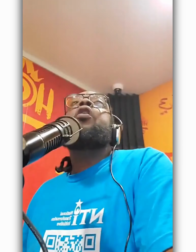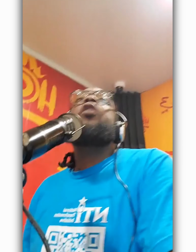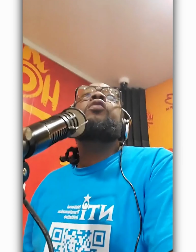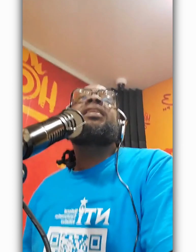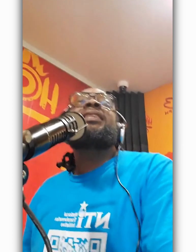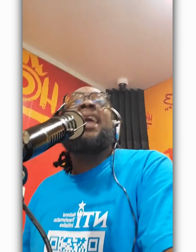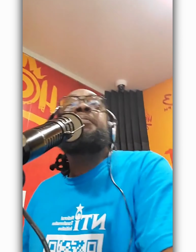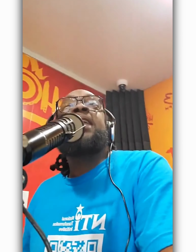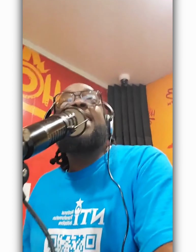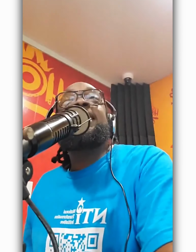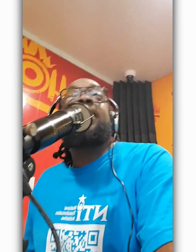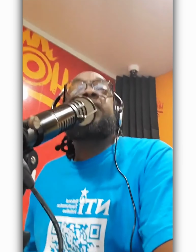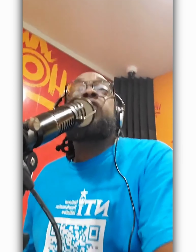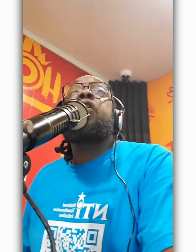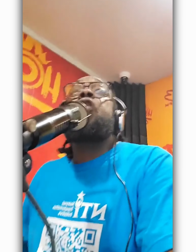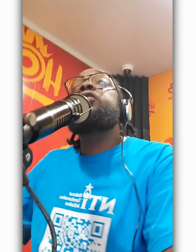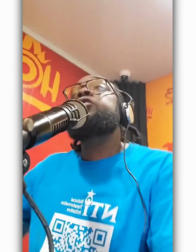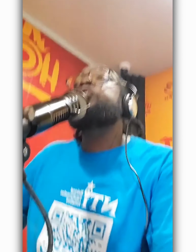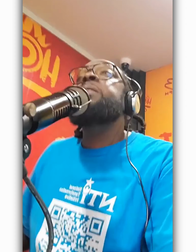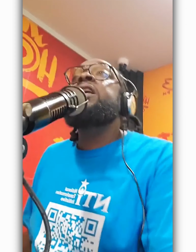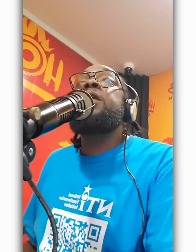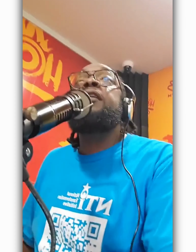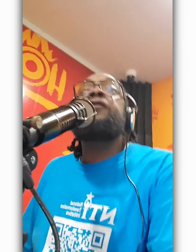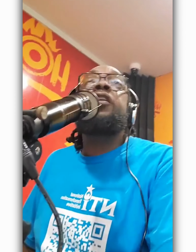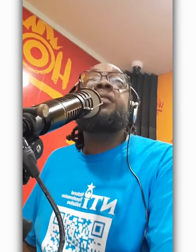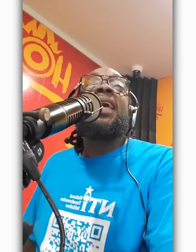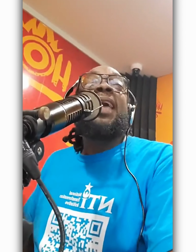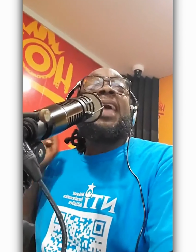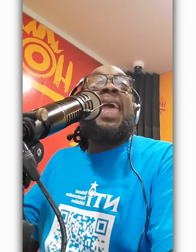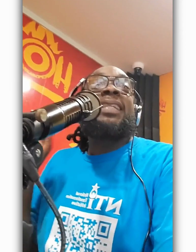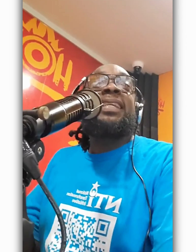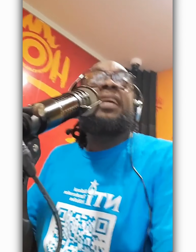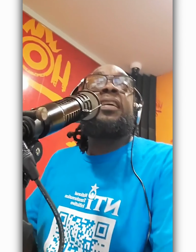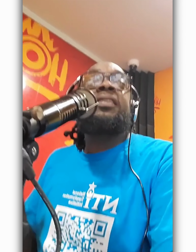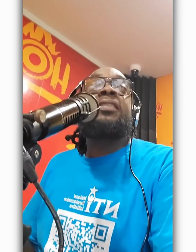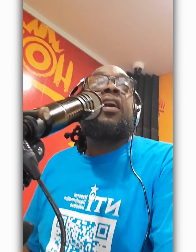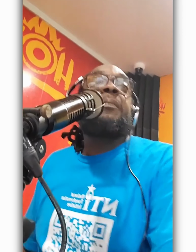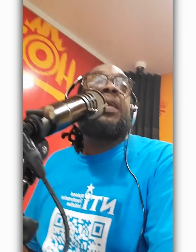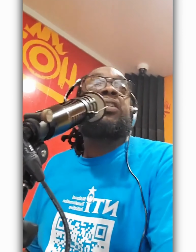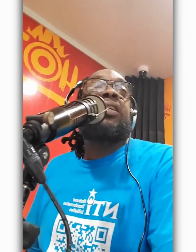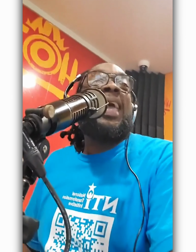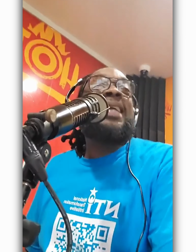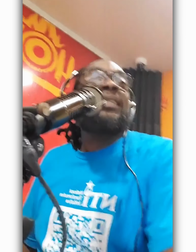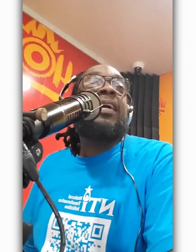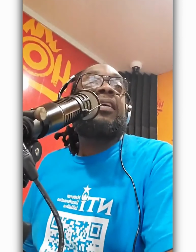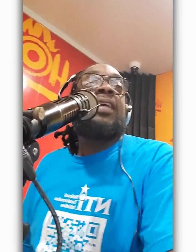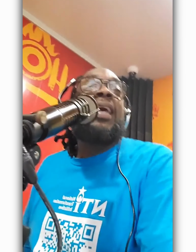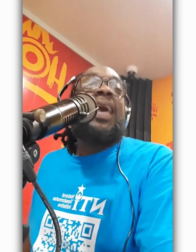or you can DM the NTIs on all social media platforms. NTI Starbajan, NTI